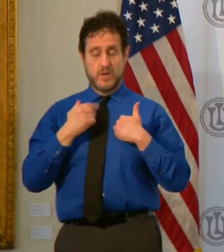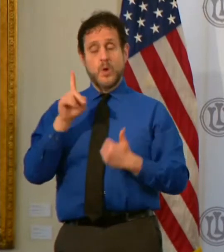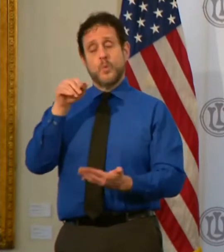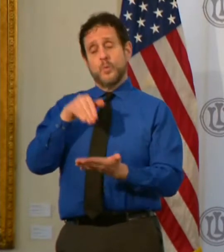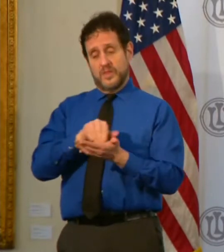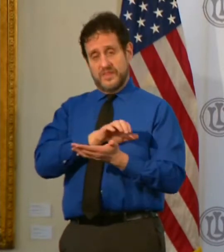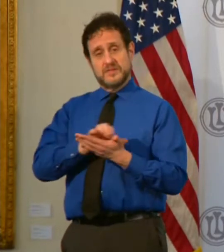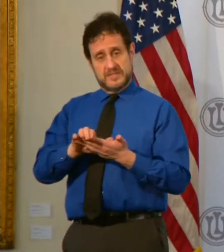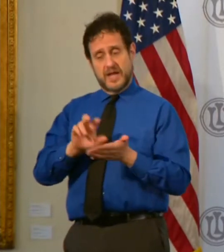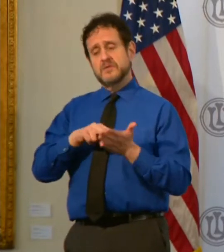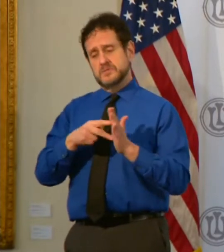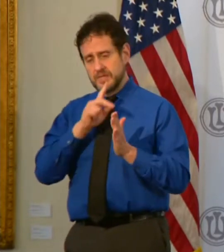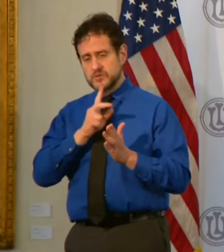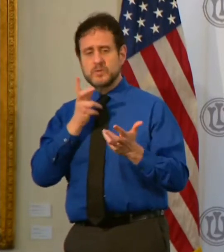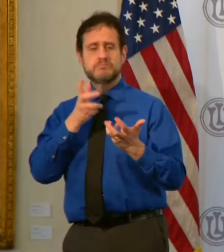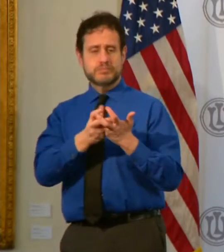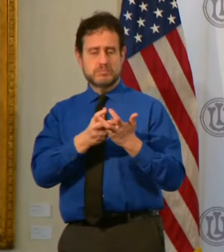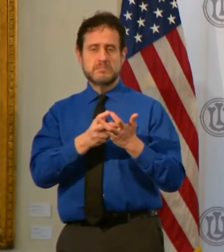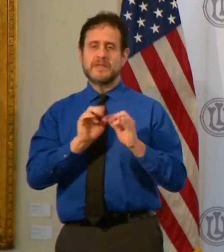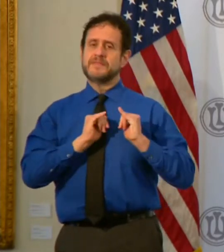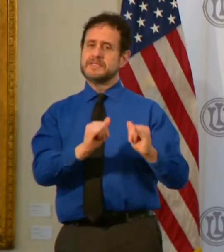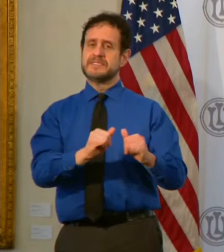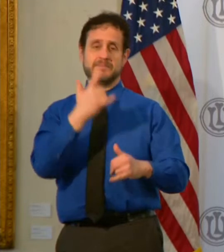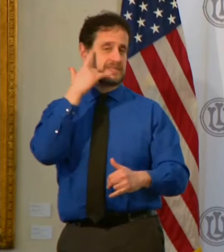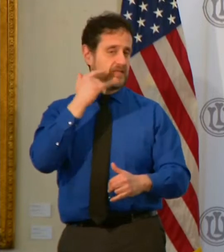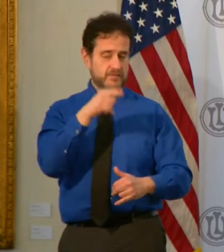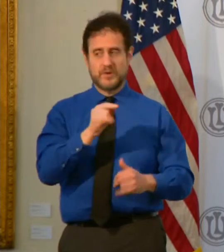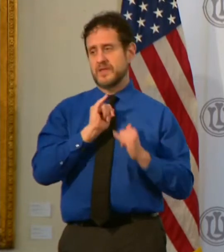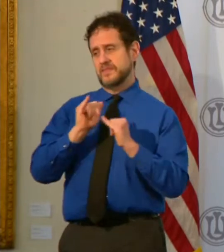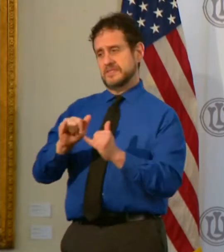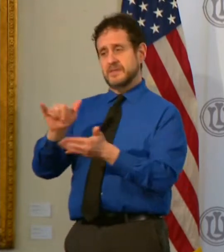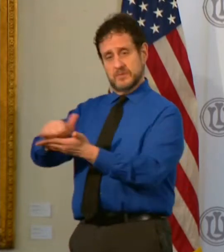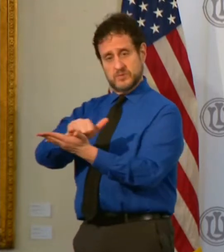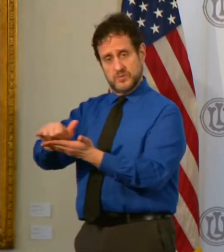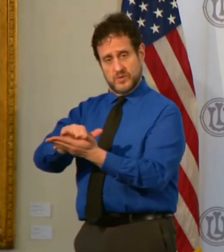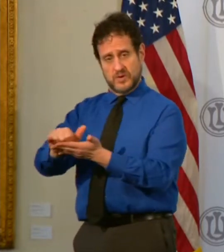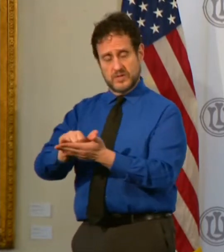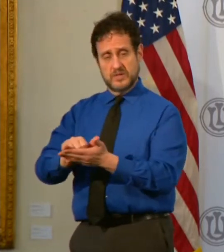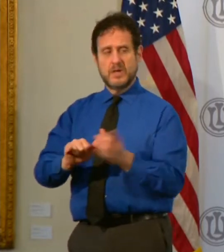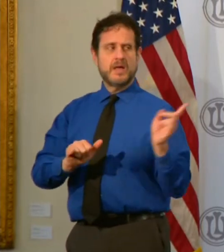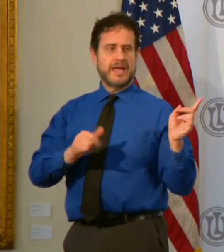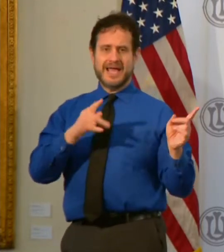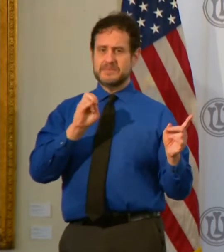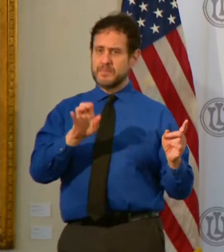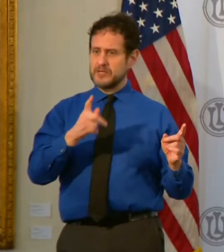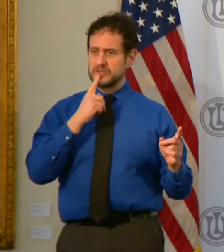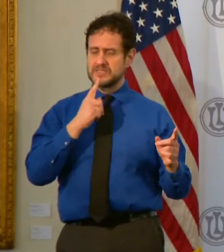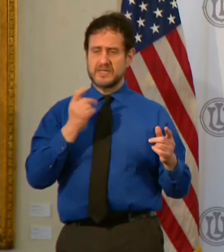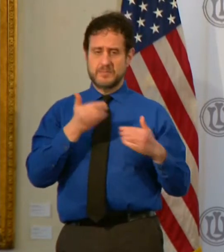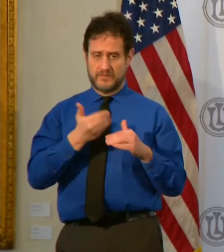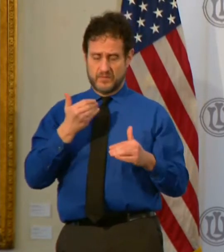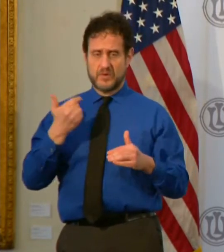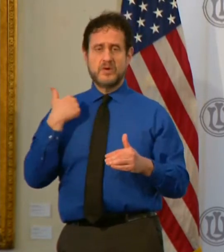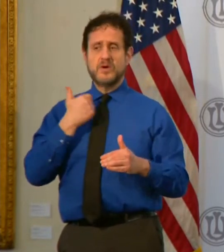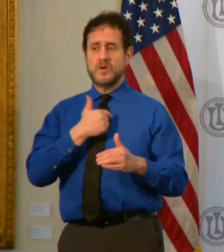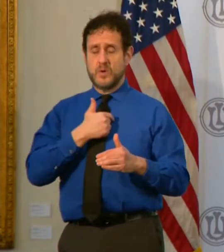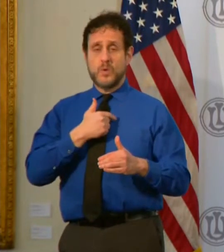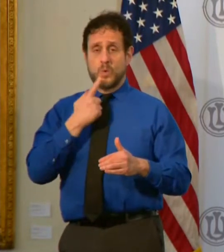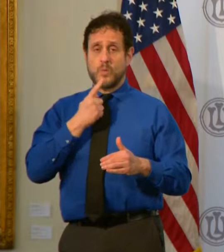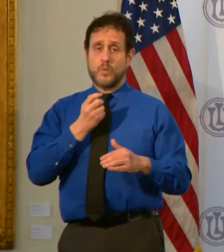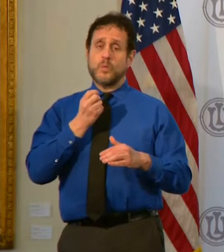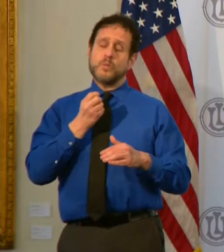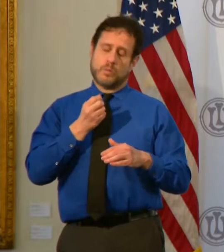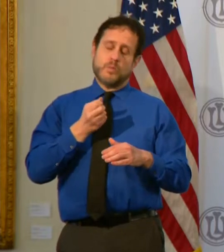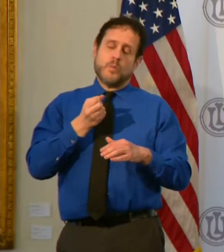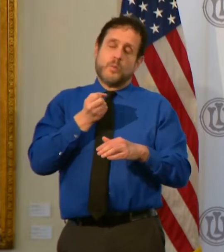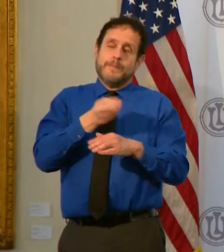with places like California and New York, which, by the way, as Patrick mentioned earlier, we outpaced them in violent crime, but